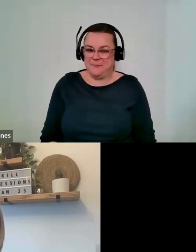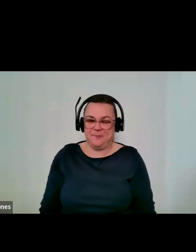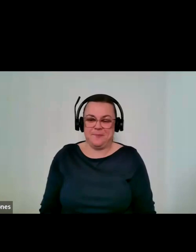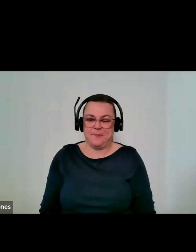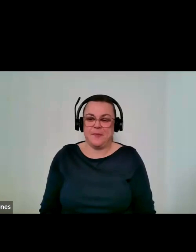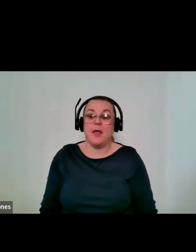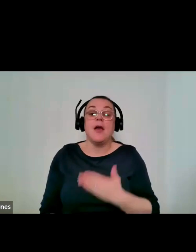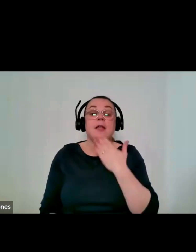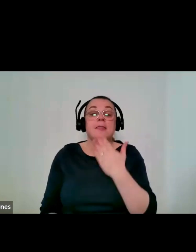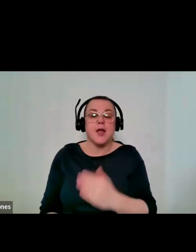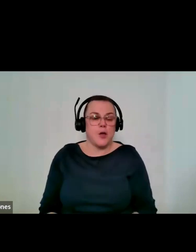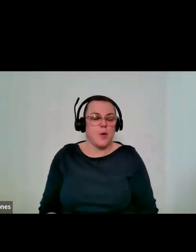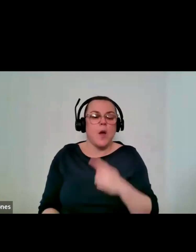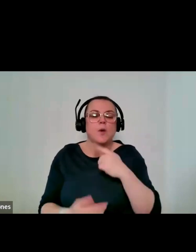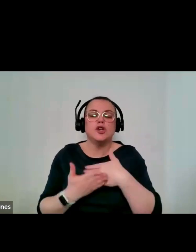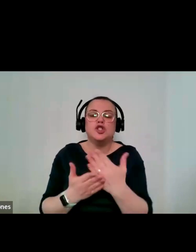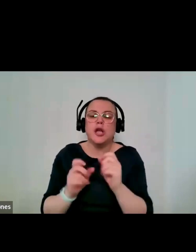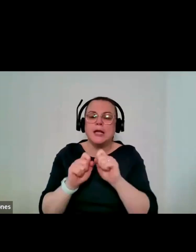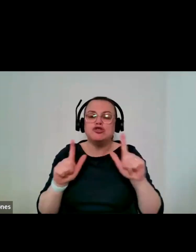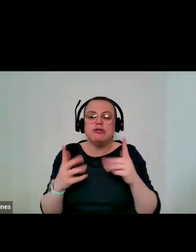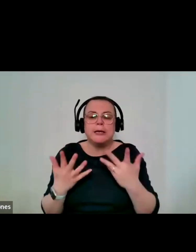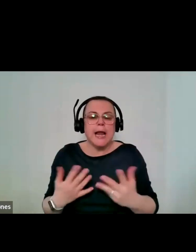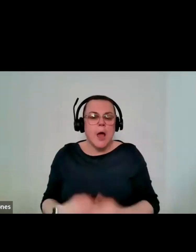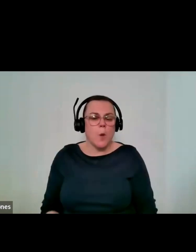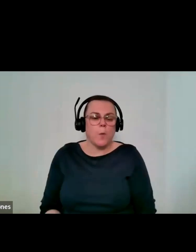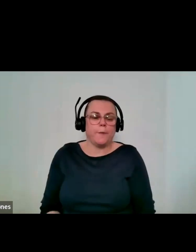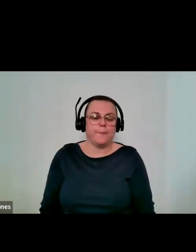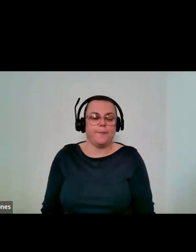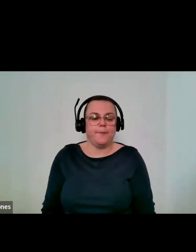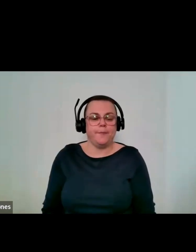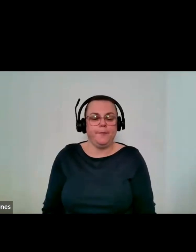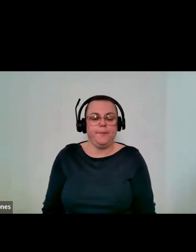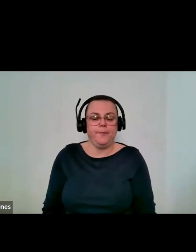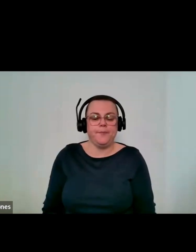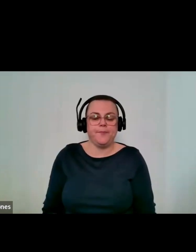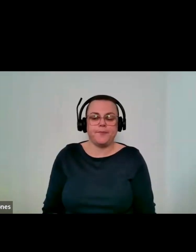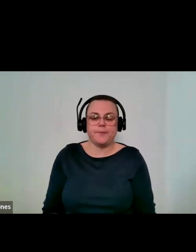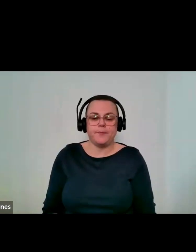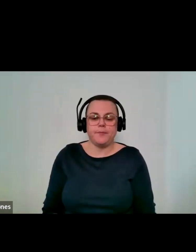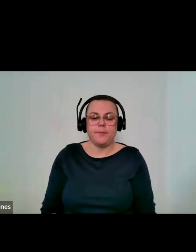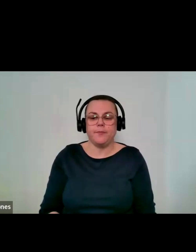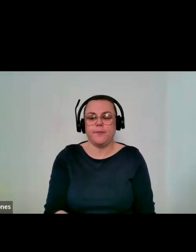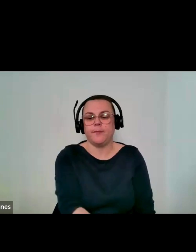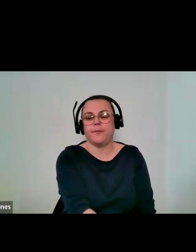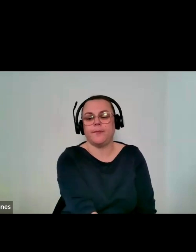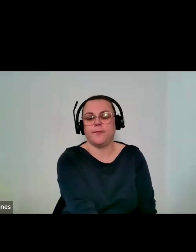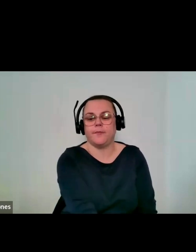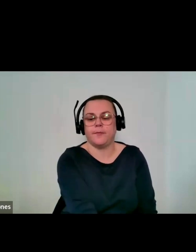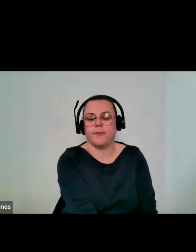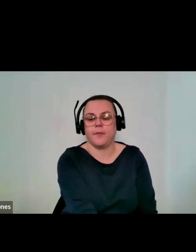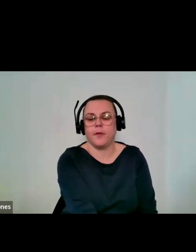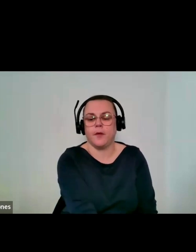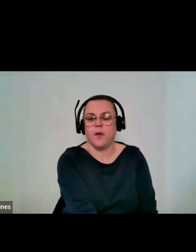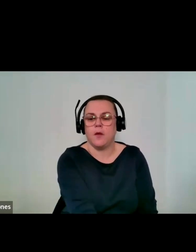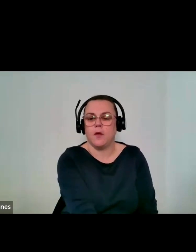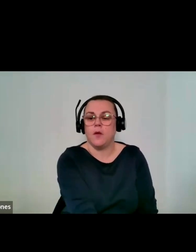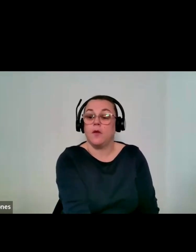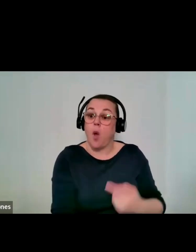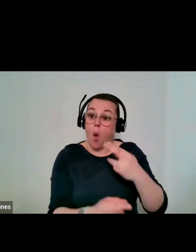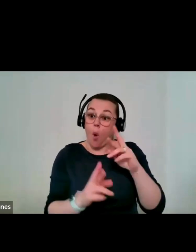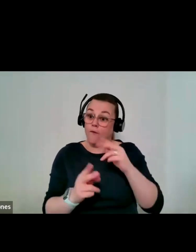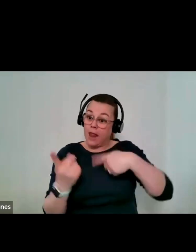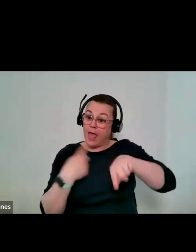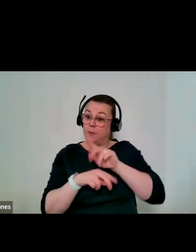thank you. I'm just going to share my screen. Get back to that. Okay, so hopefully everyone can see